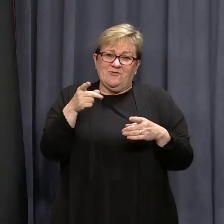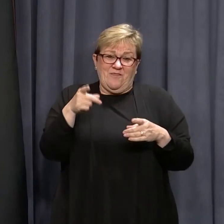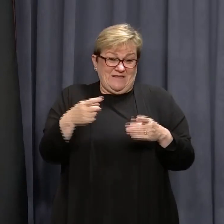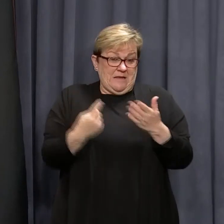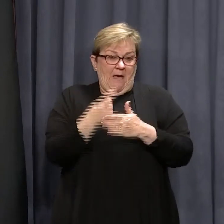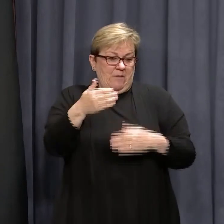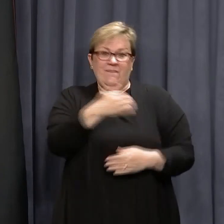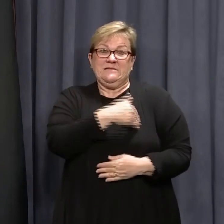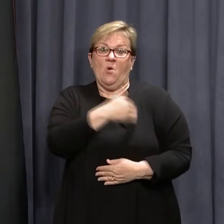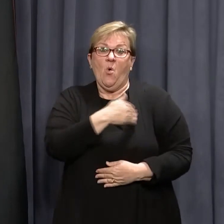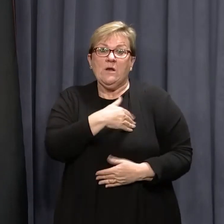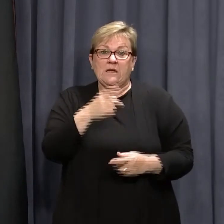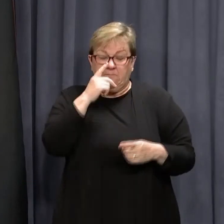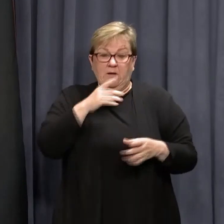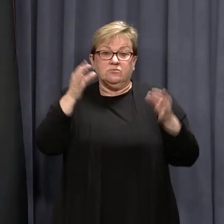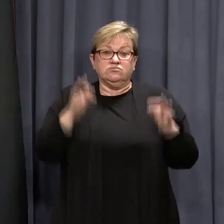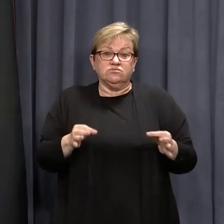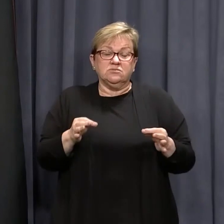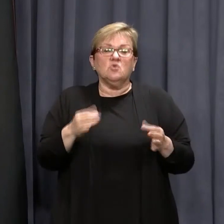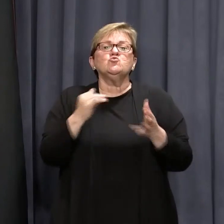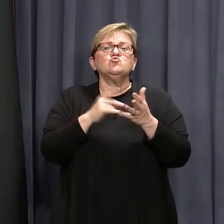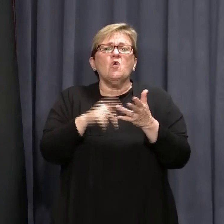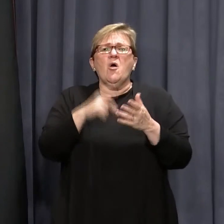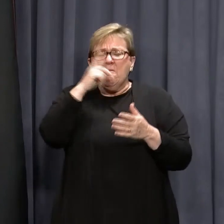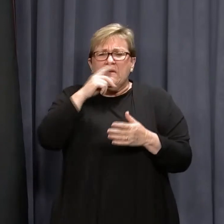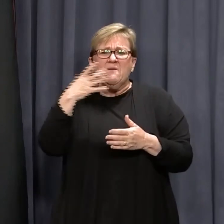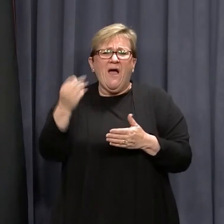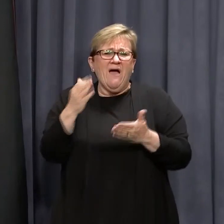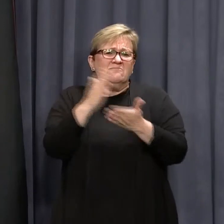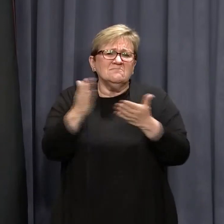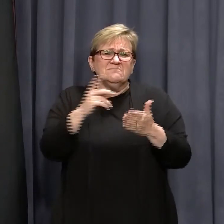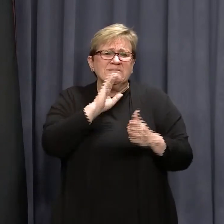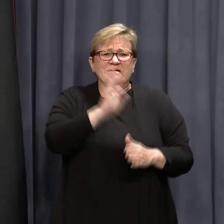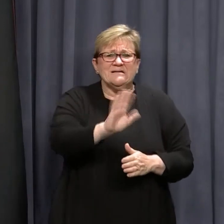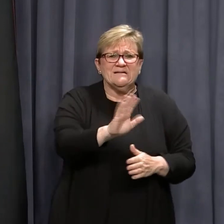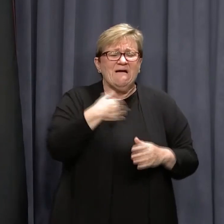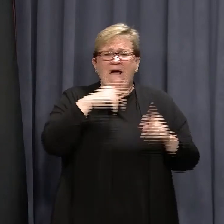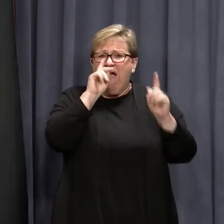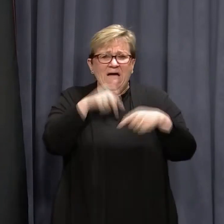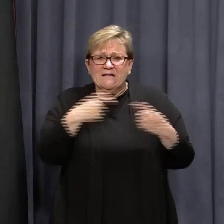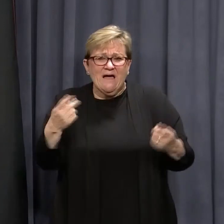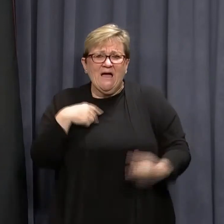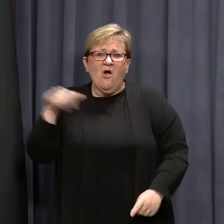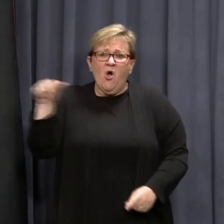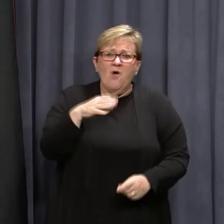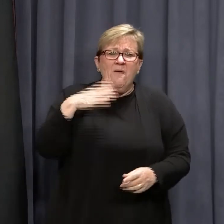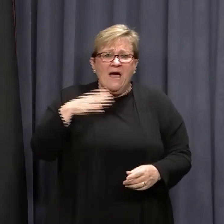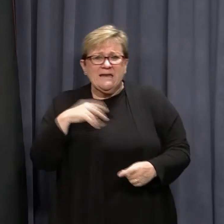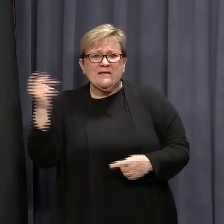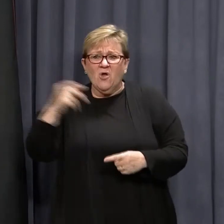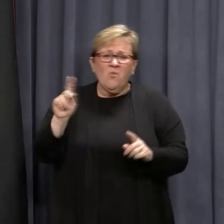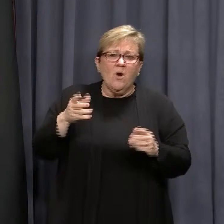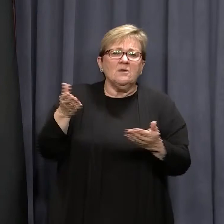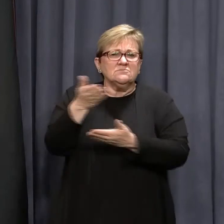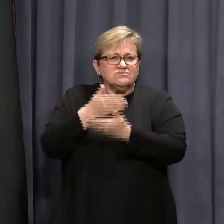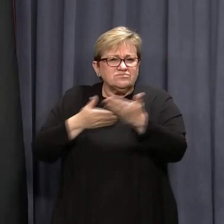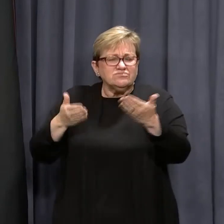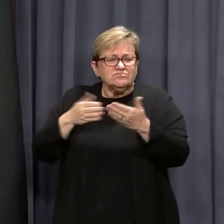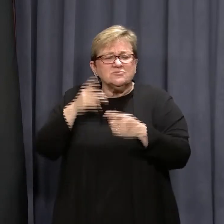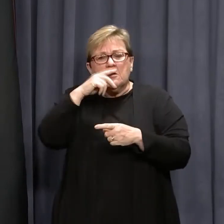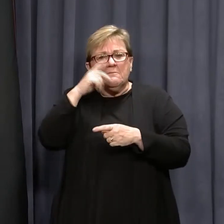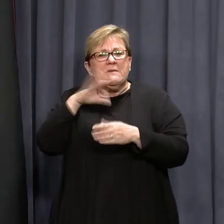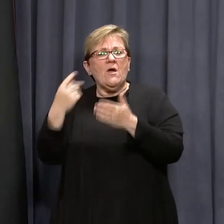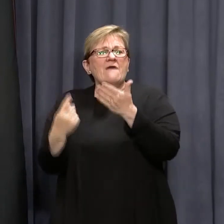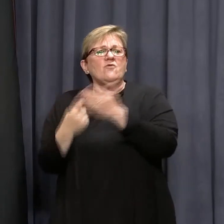morning. There will be valid and genuine reasons that people will have to return home. So it gives people an opportunity